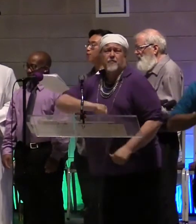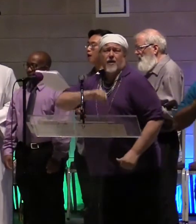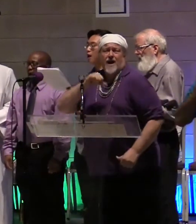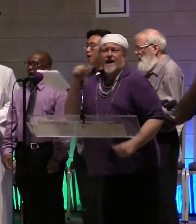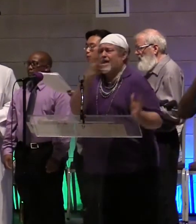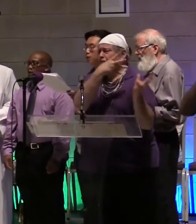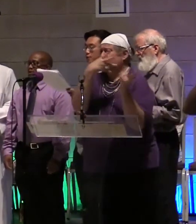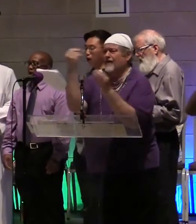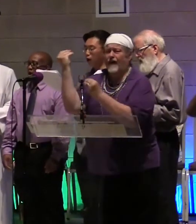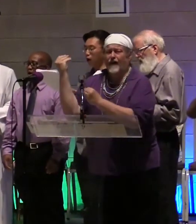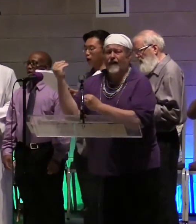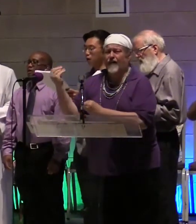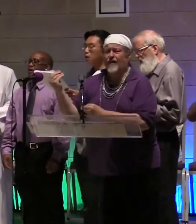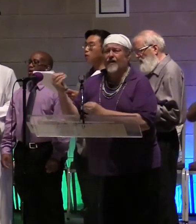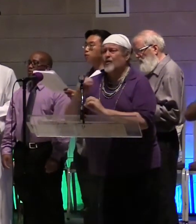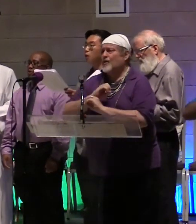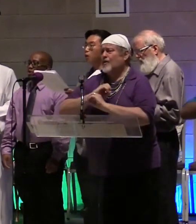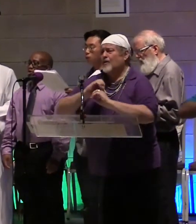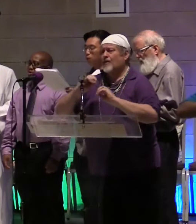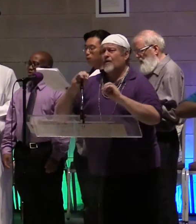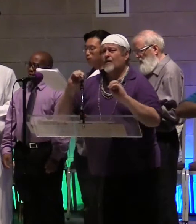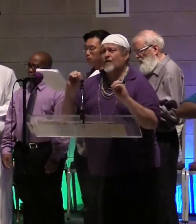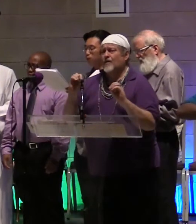my pride was gone. Oh